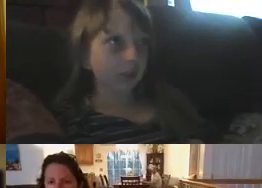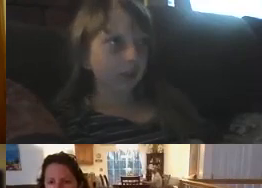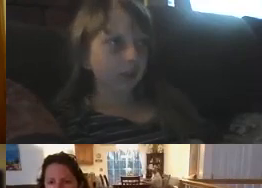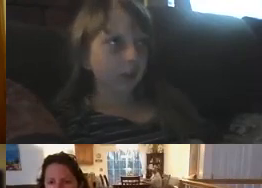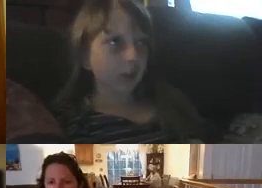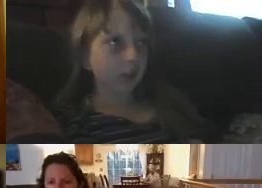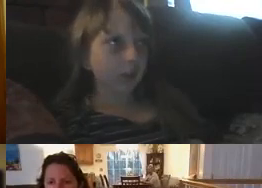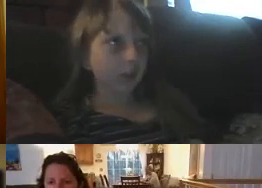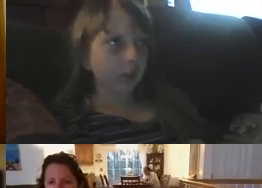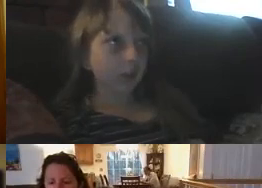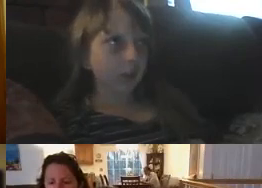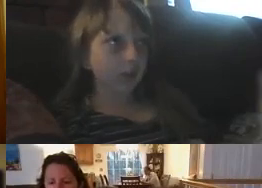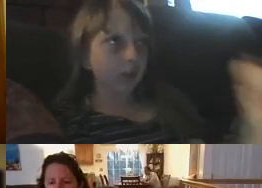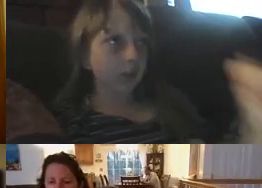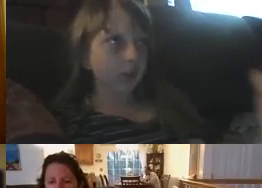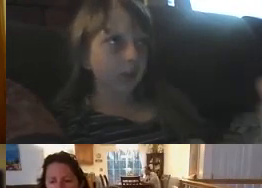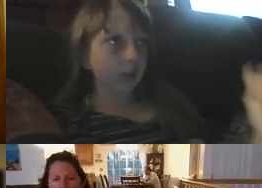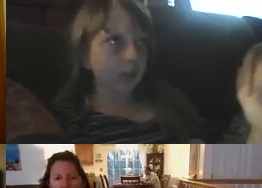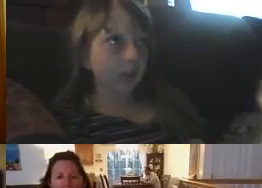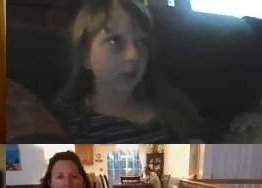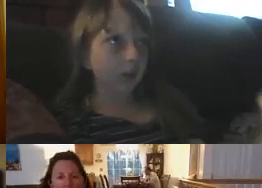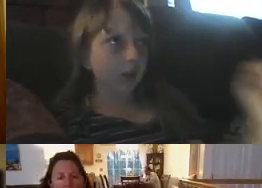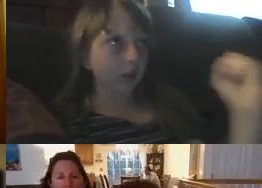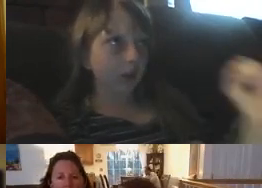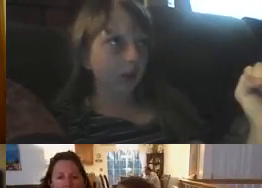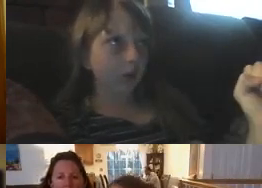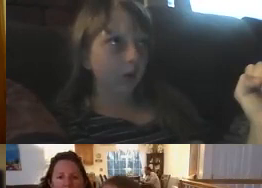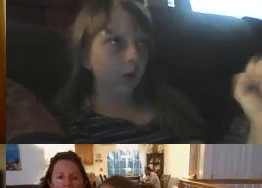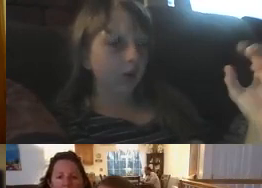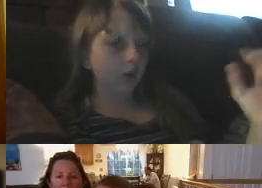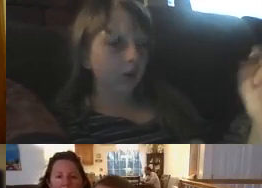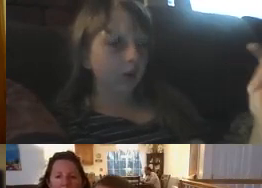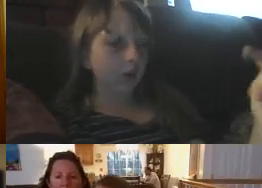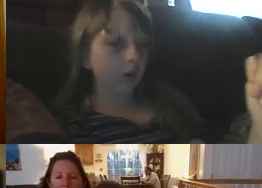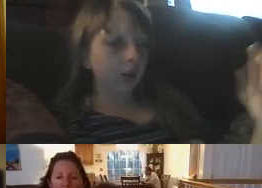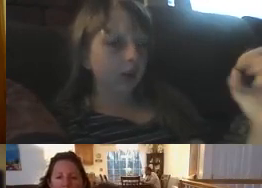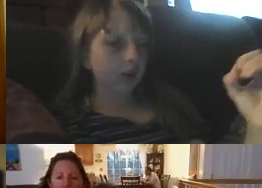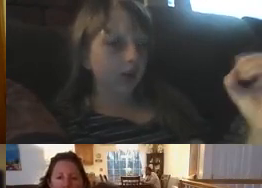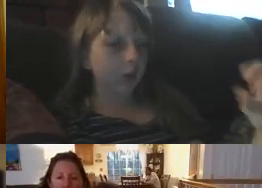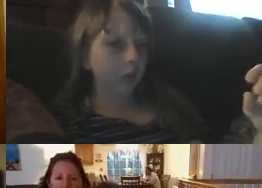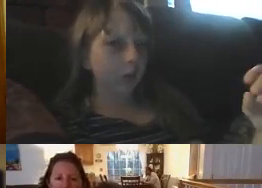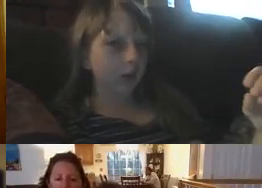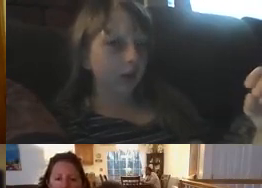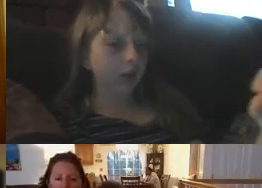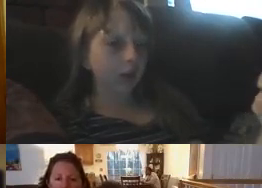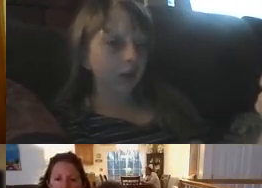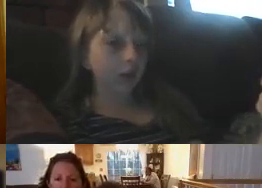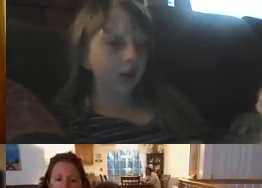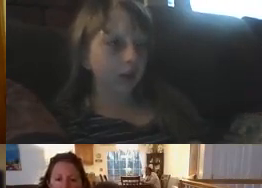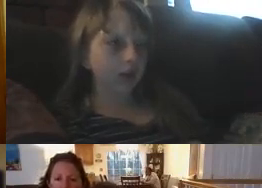In deaf culture, they talk about the importance of people assigning sign names need to come from a deaf person.